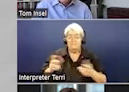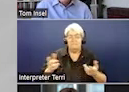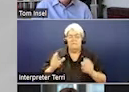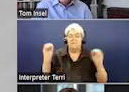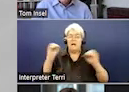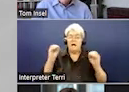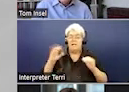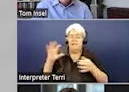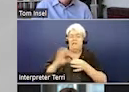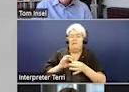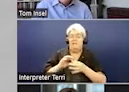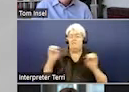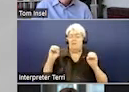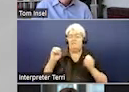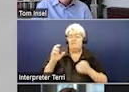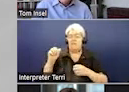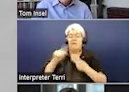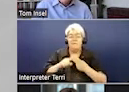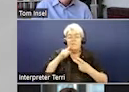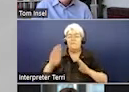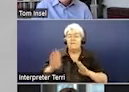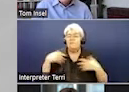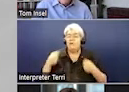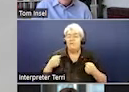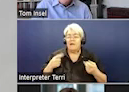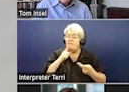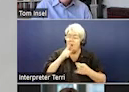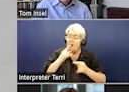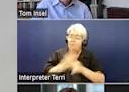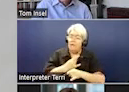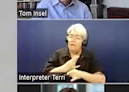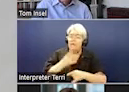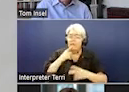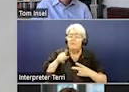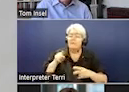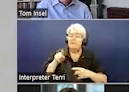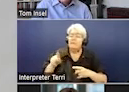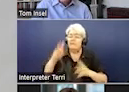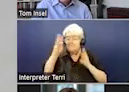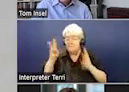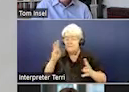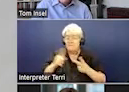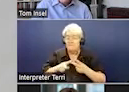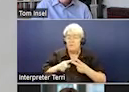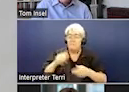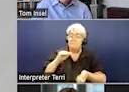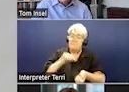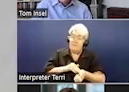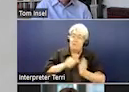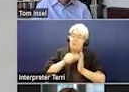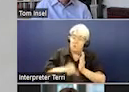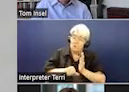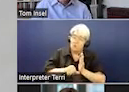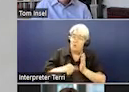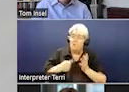care. For behavioral health, ironically, there's been a lot of investment in innovating on crisis care for medical surgical issues.